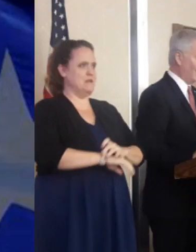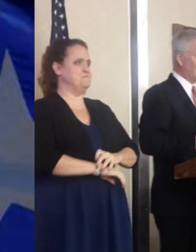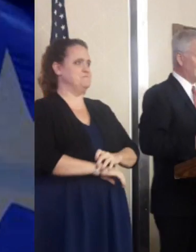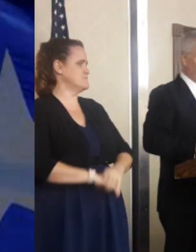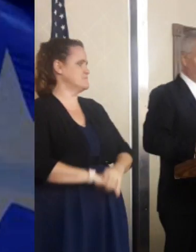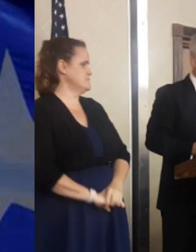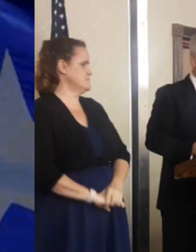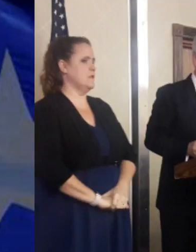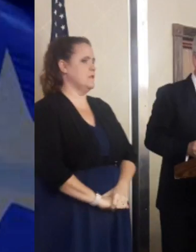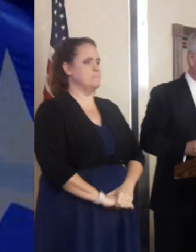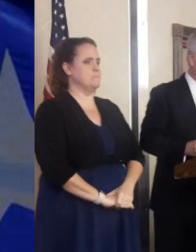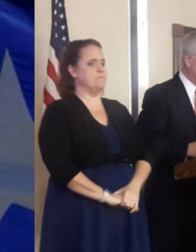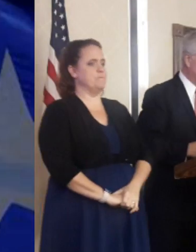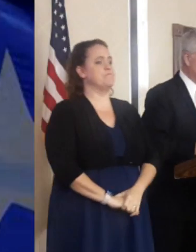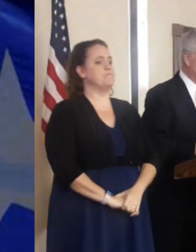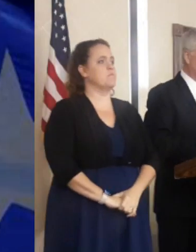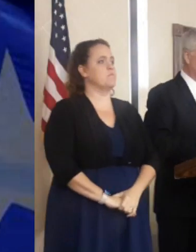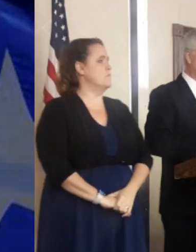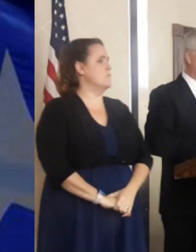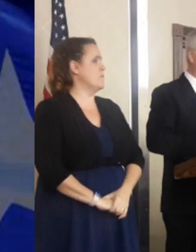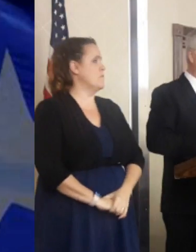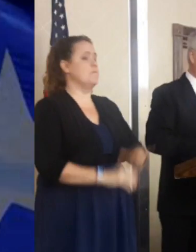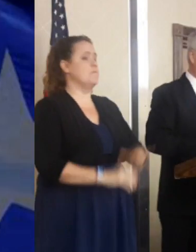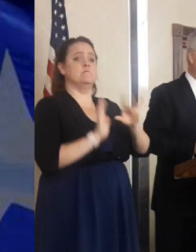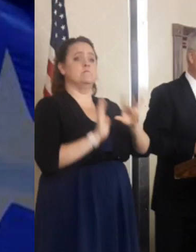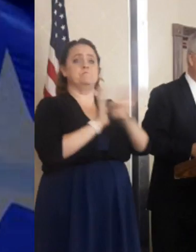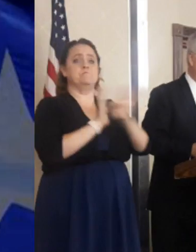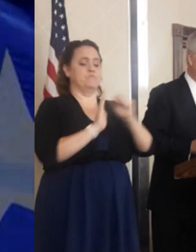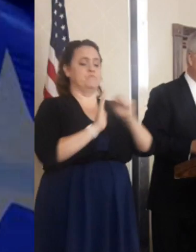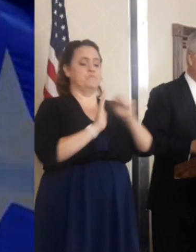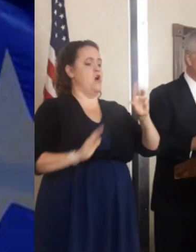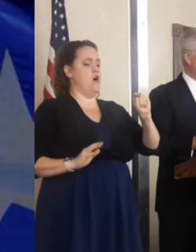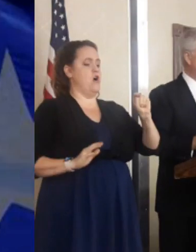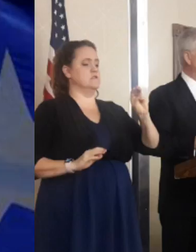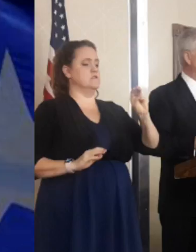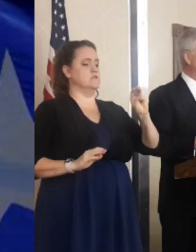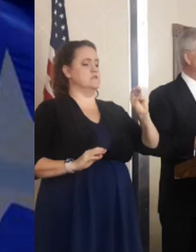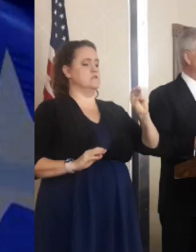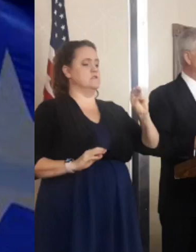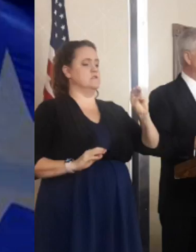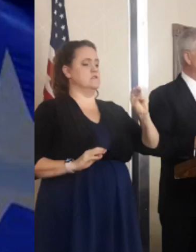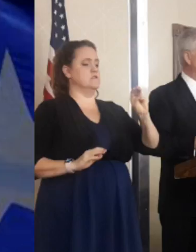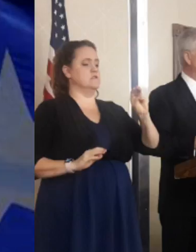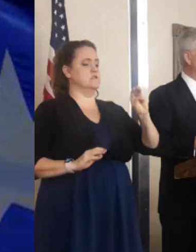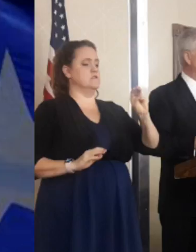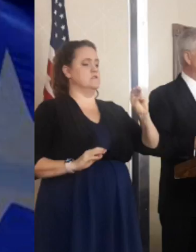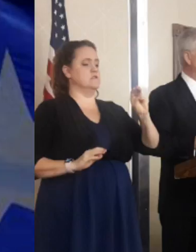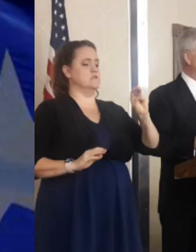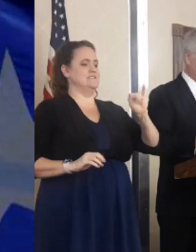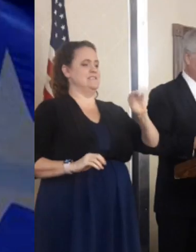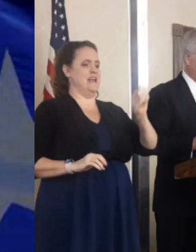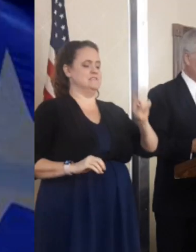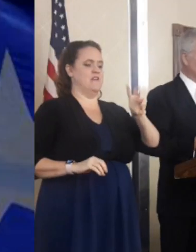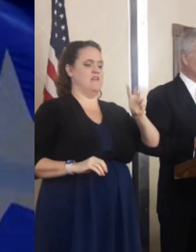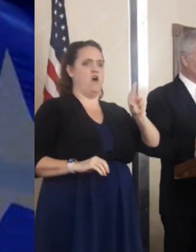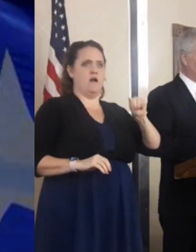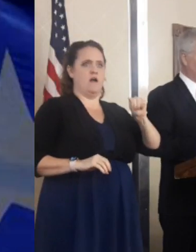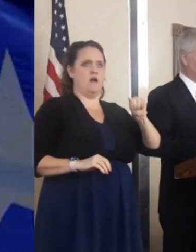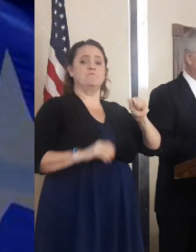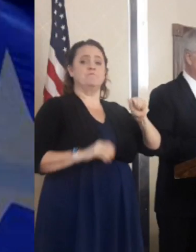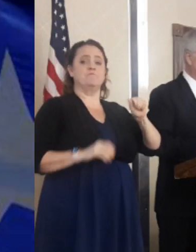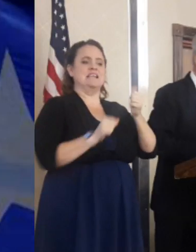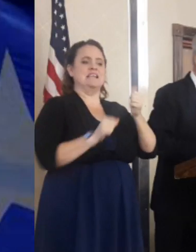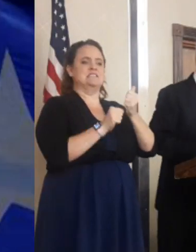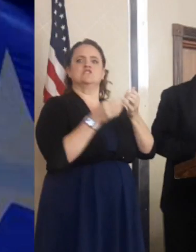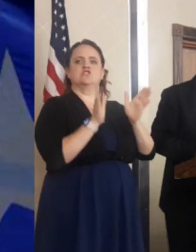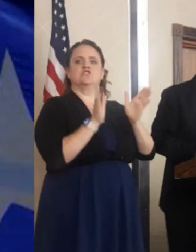Okay, at this time, I'd like to appoint Art Martinez Navarra as Assistant General Counsel. Including our General Counsel, this would bring